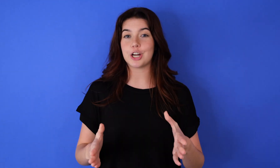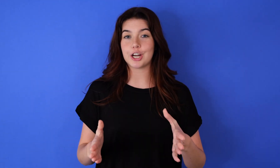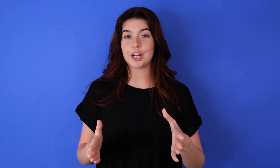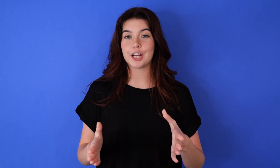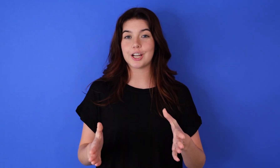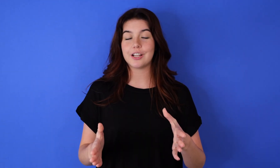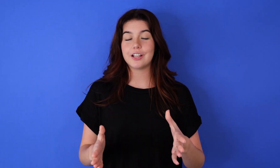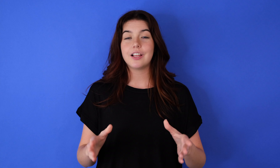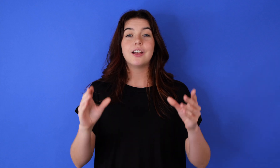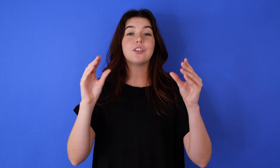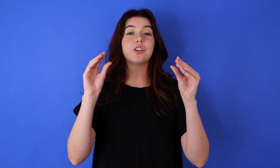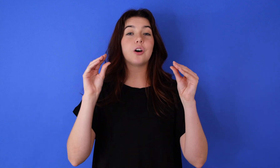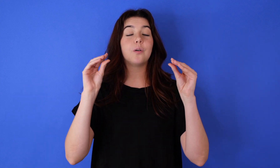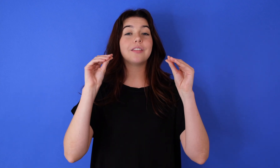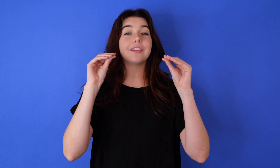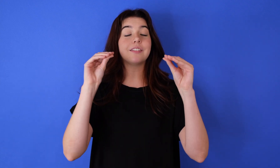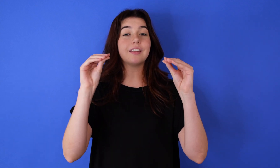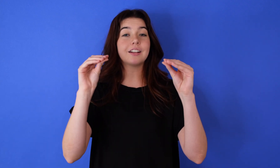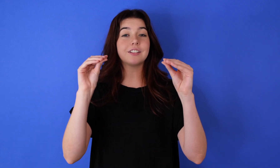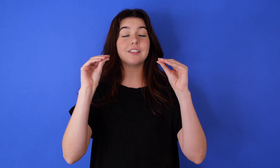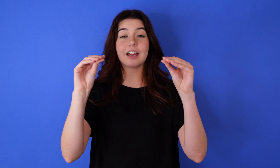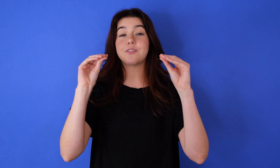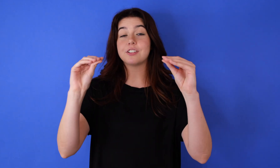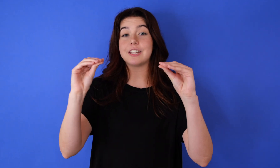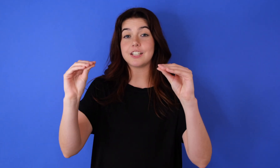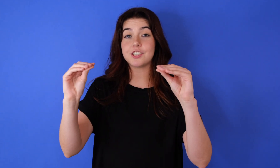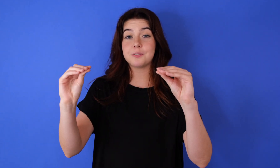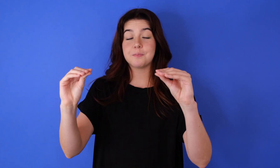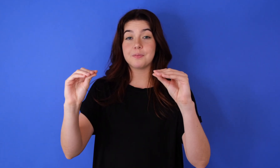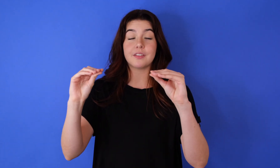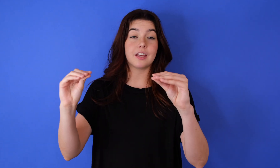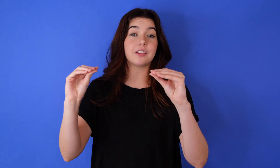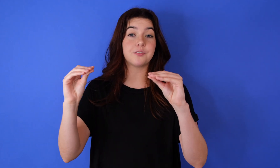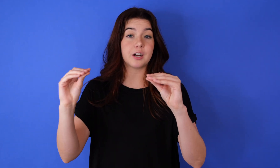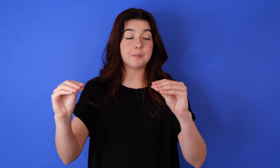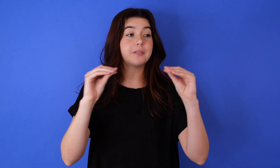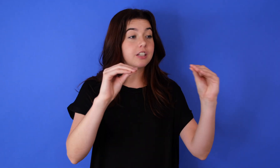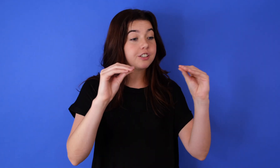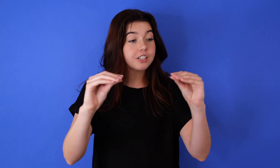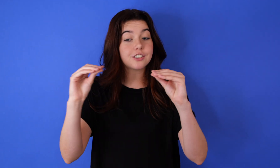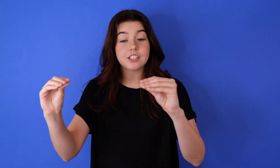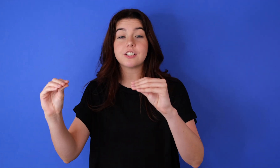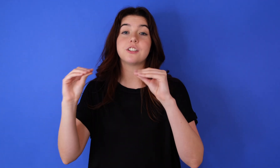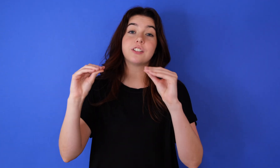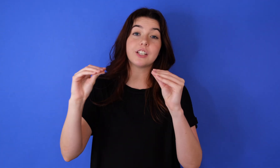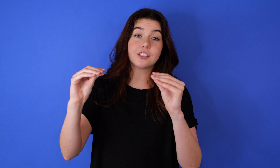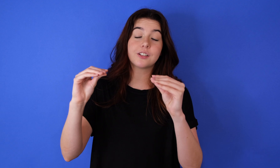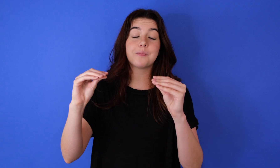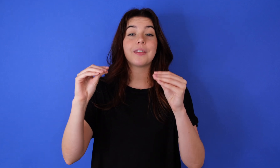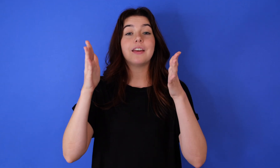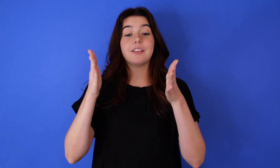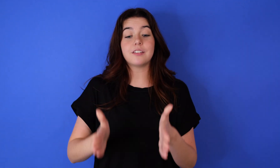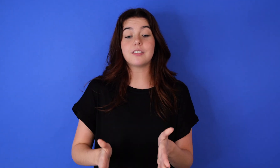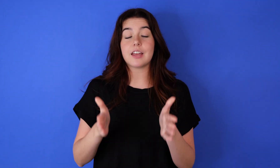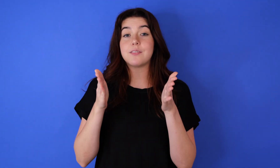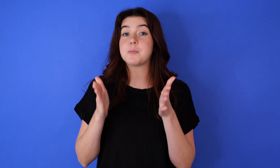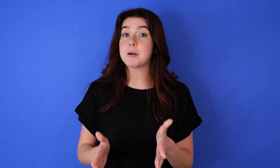teacher. So this is actually a sign for teach, like the verb teach, teach, teach, teach. This is a sign for